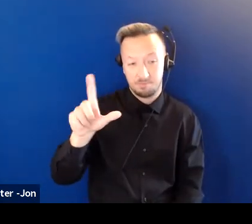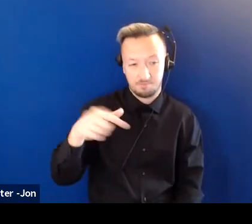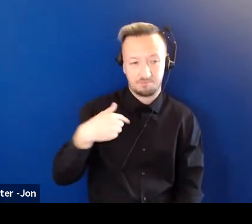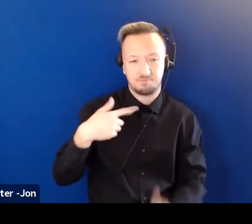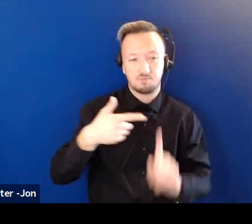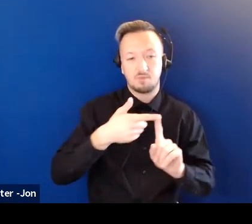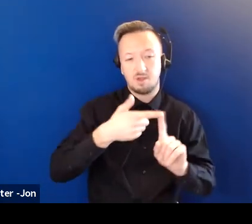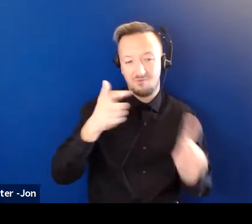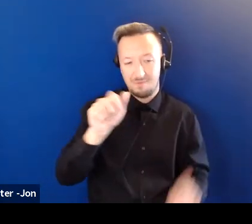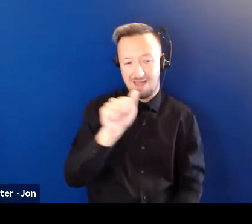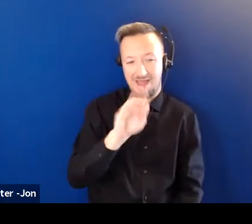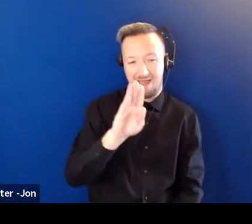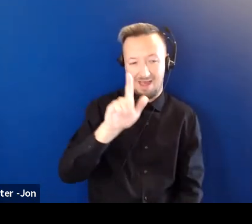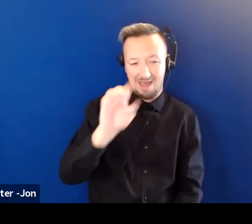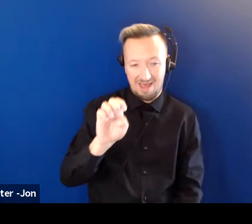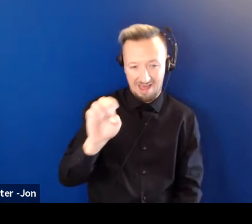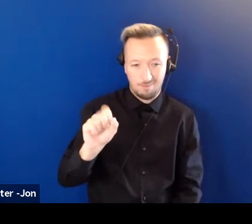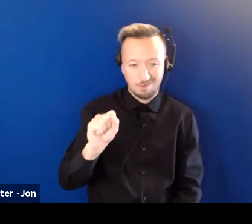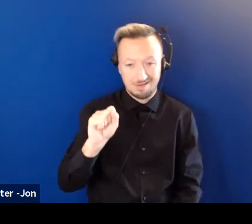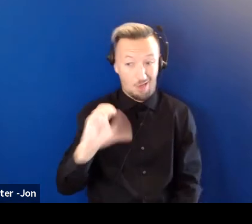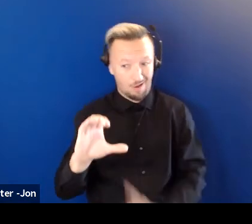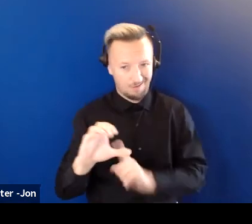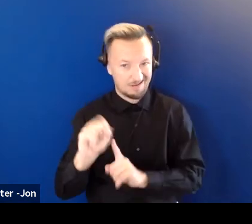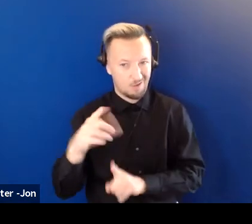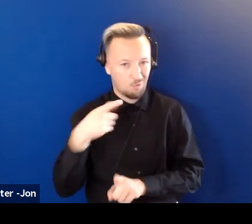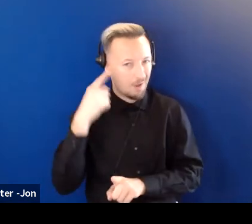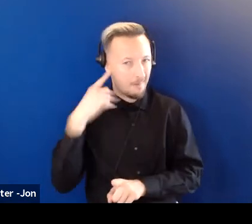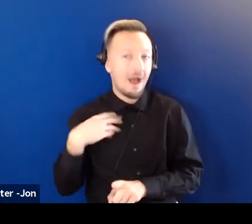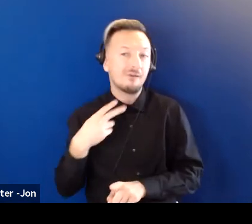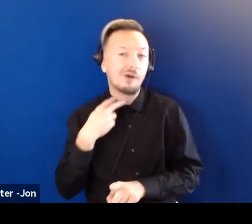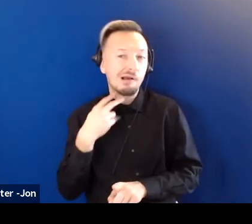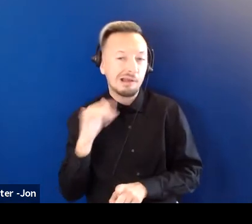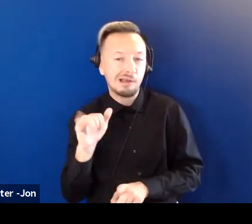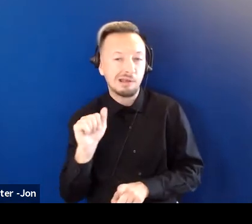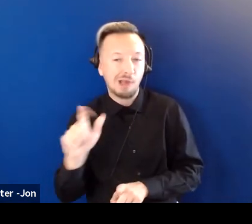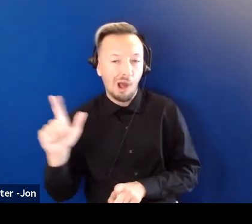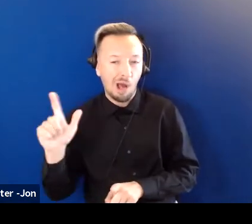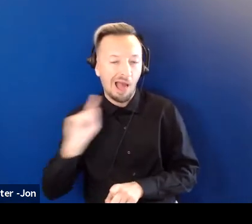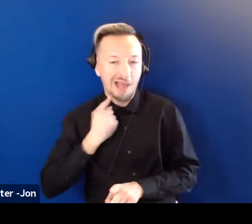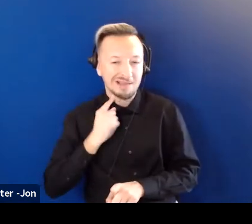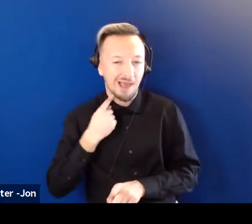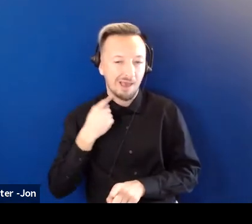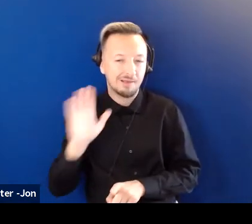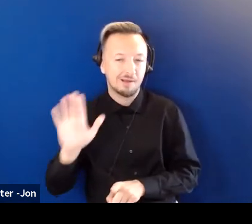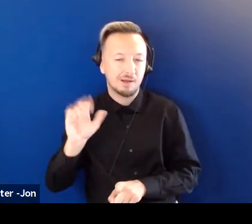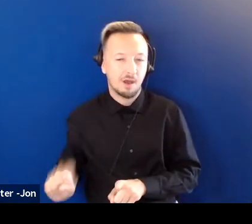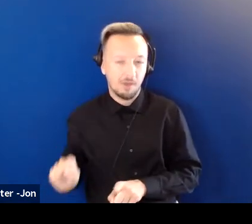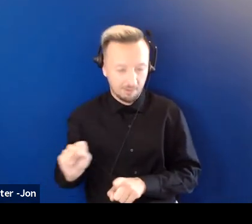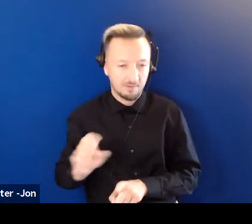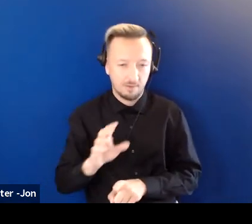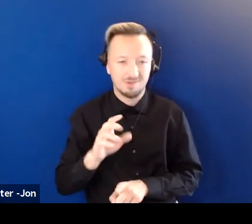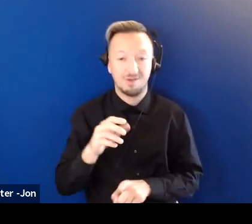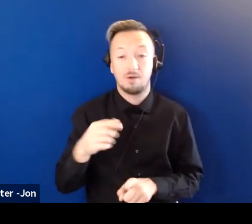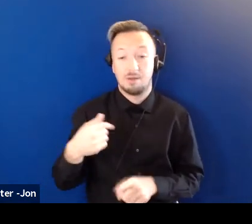Able, South Carolina. If you couldn't hear the y'all in my twang. And I am with Aja today, and we're going to